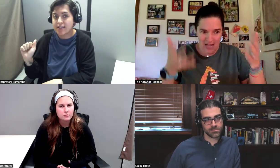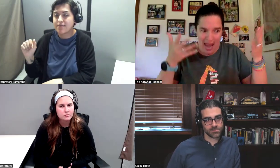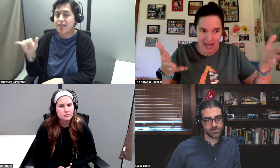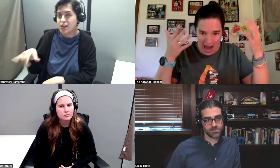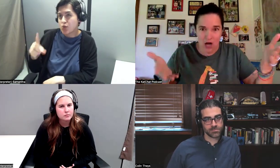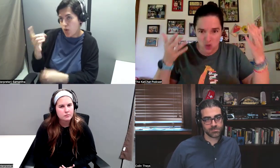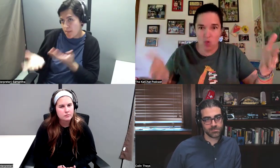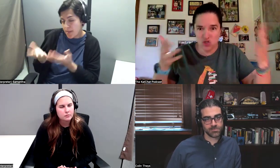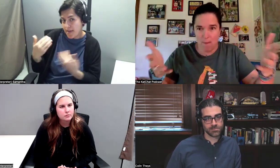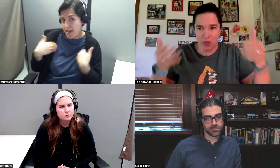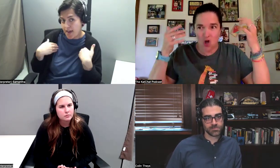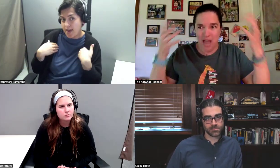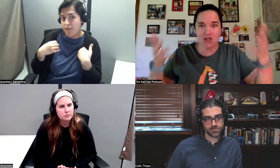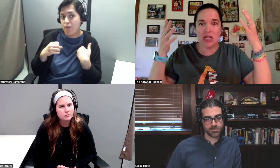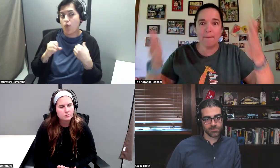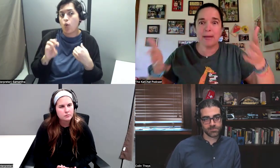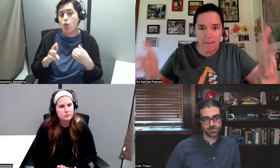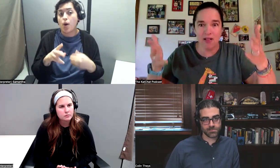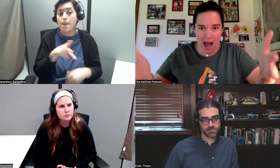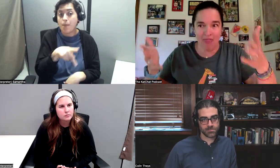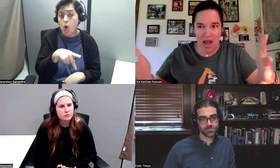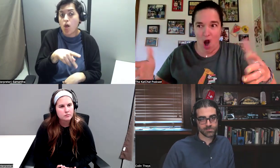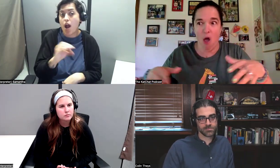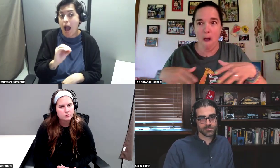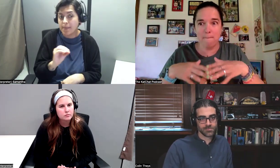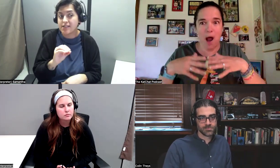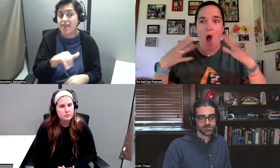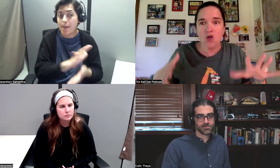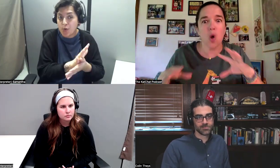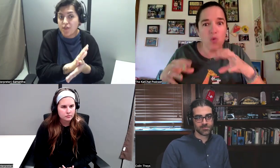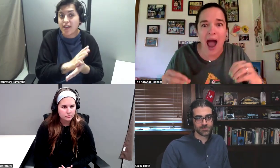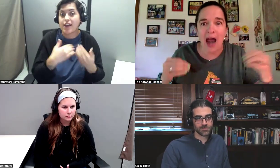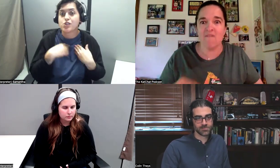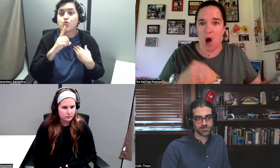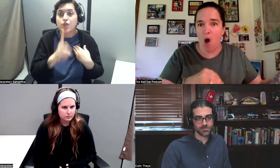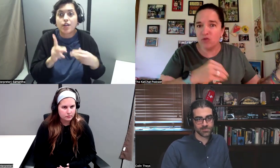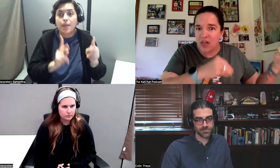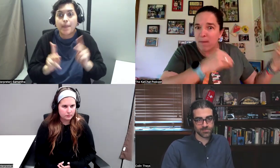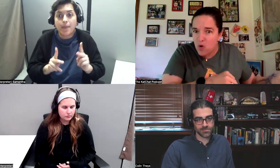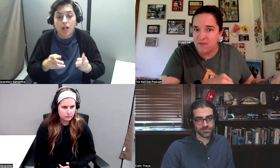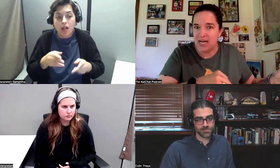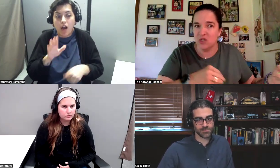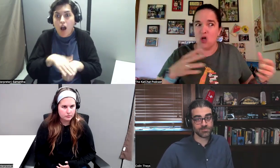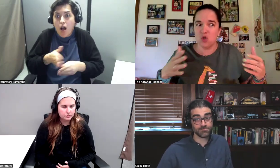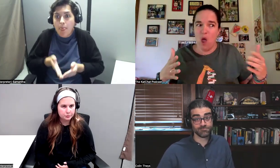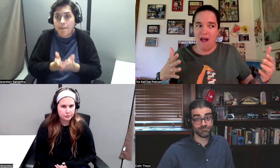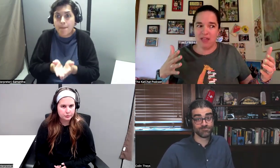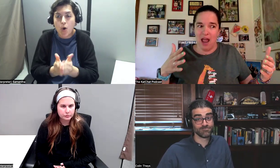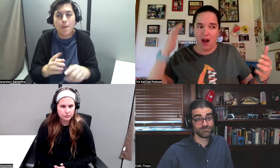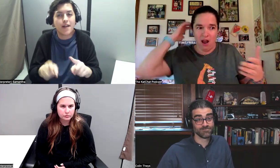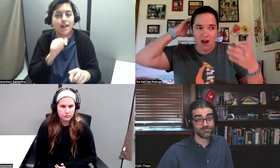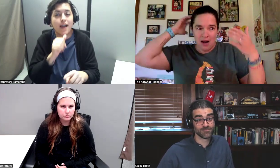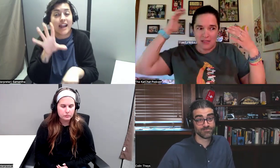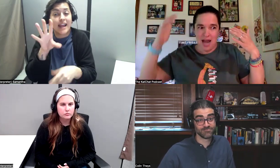said, it's an actual ship. There's actually people on there, but also not involved in the movies. So you have